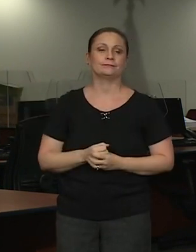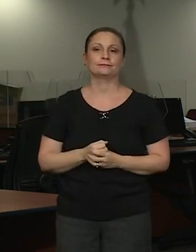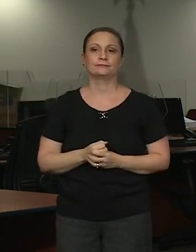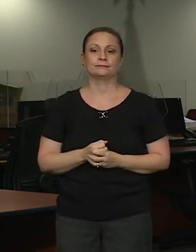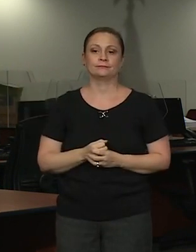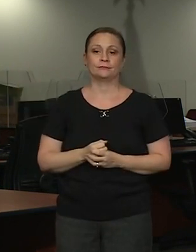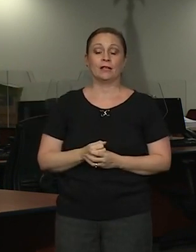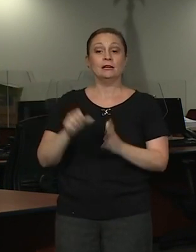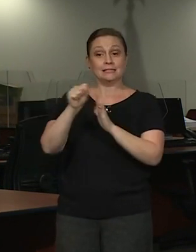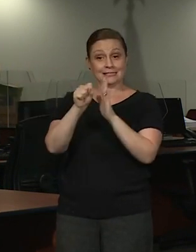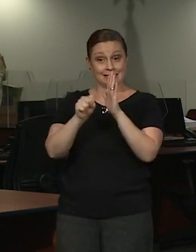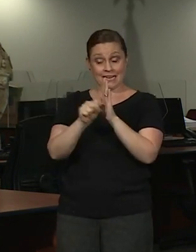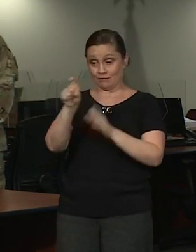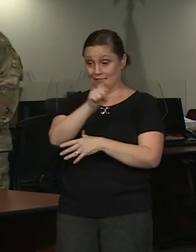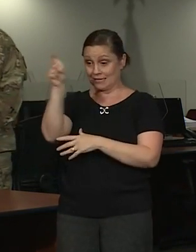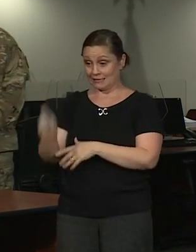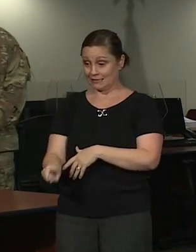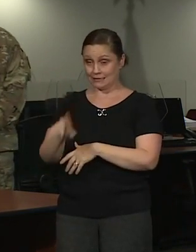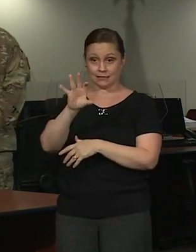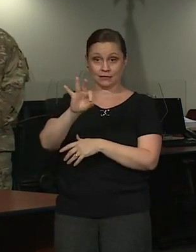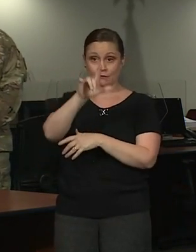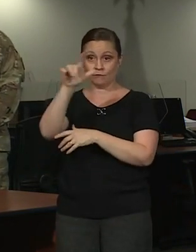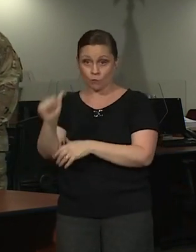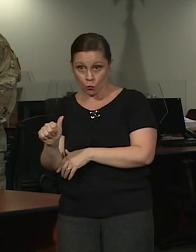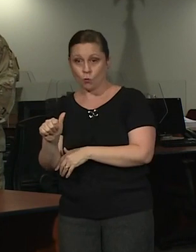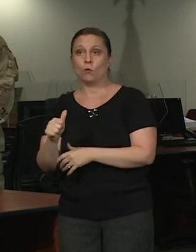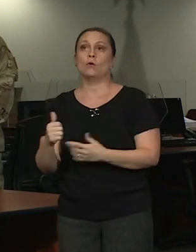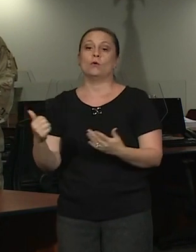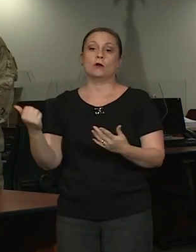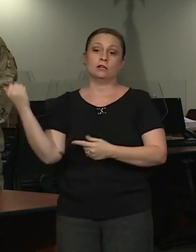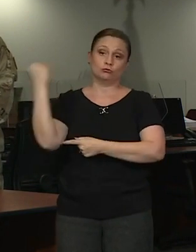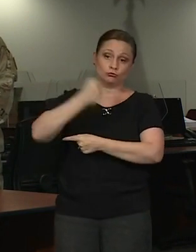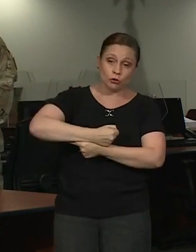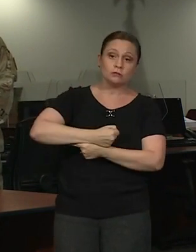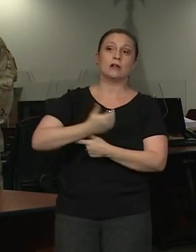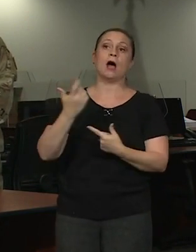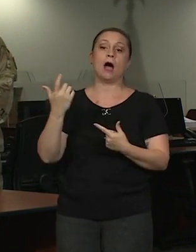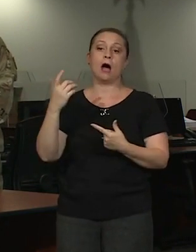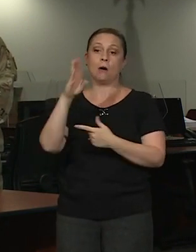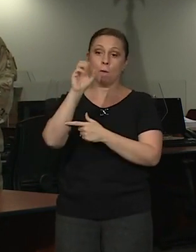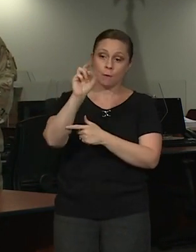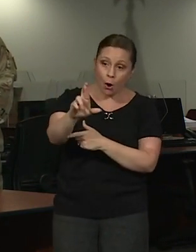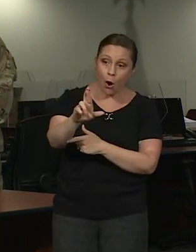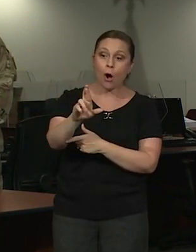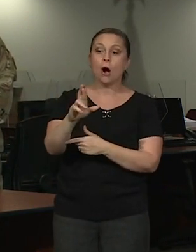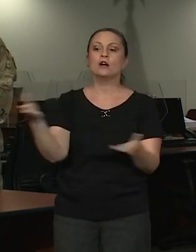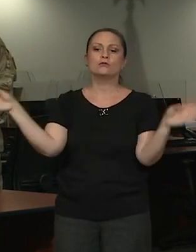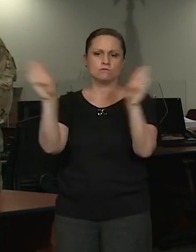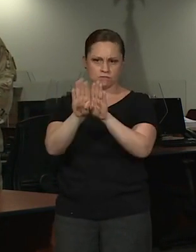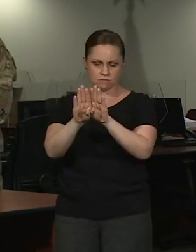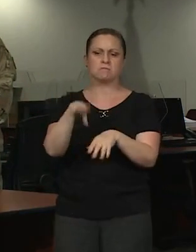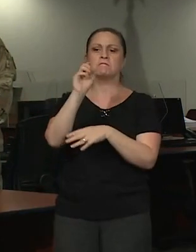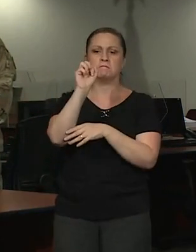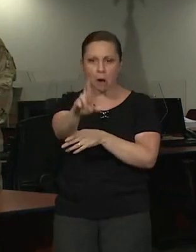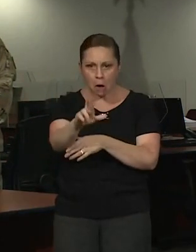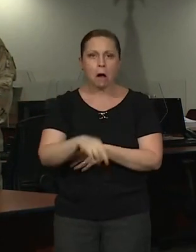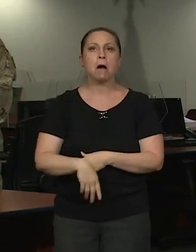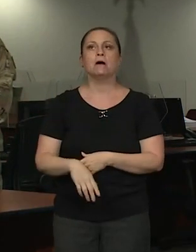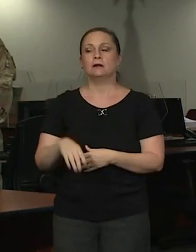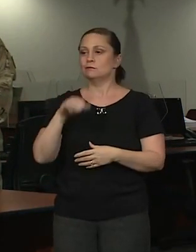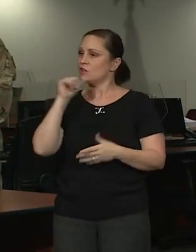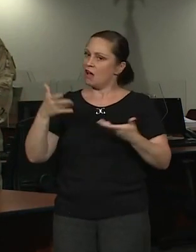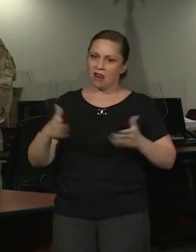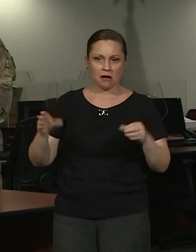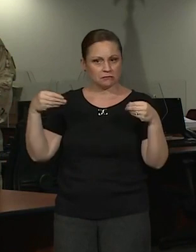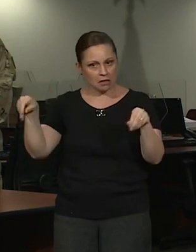of Texas and Florida effectively shut down bars with banning alcohol sales. Any thoughts to do that here? No, we're not going to do that.